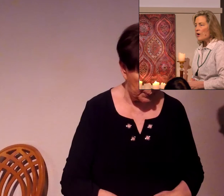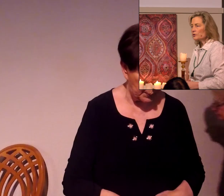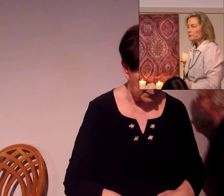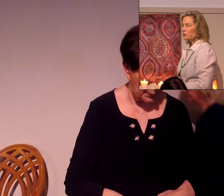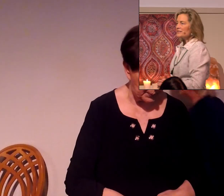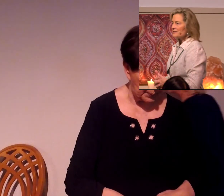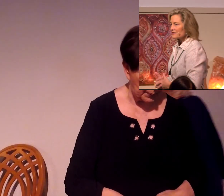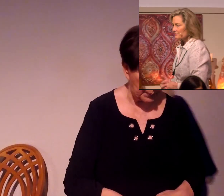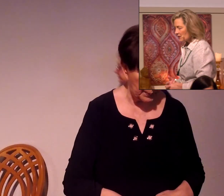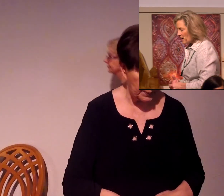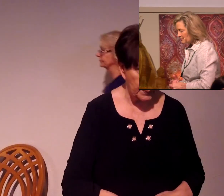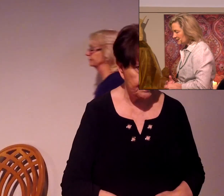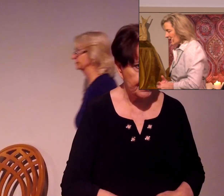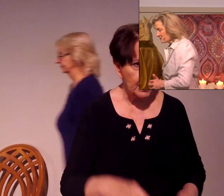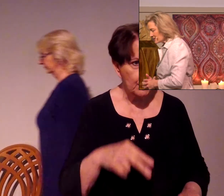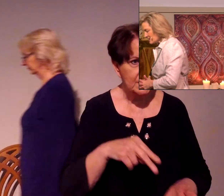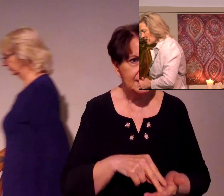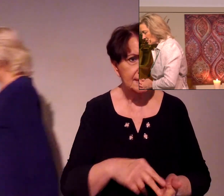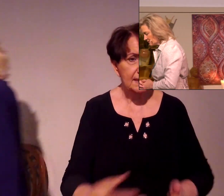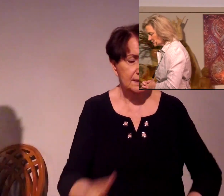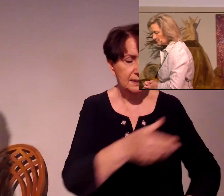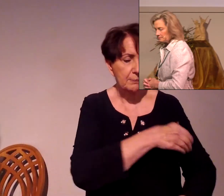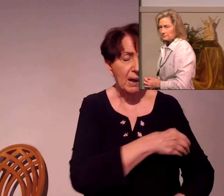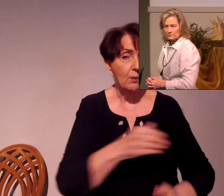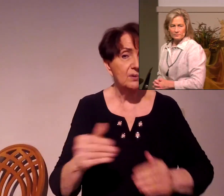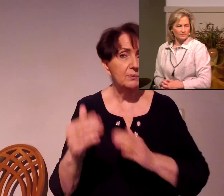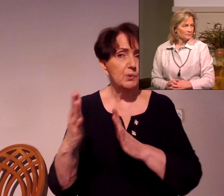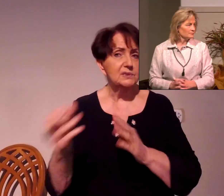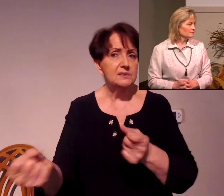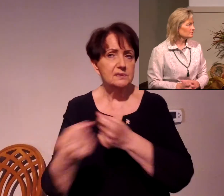in the power and the presence of love and life itself.